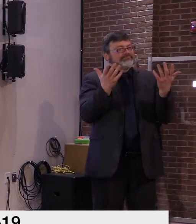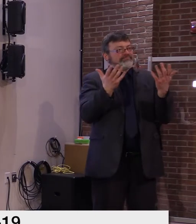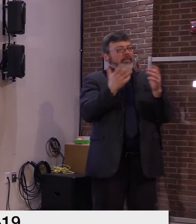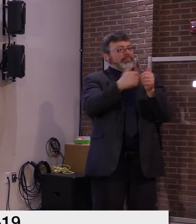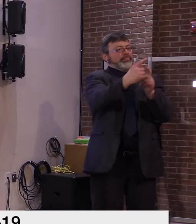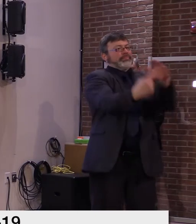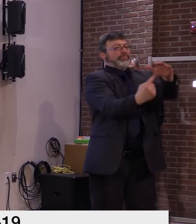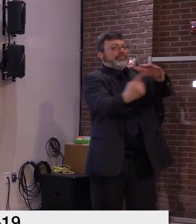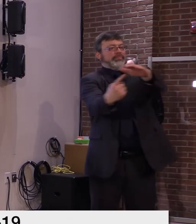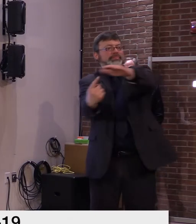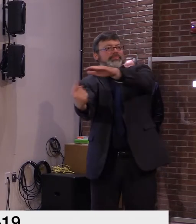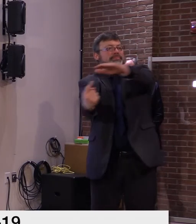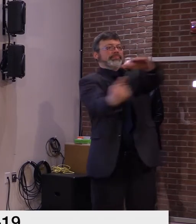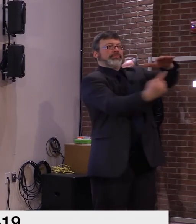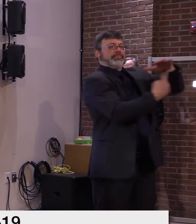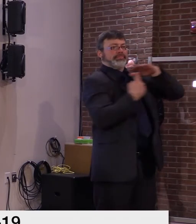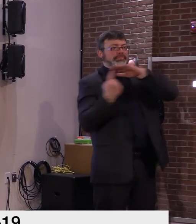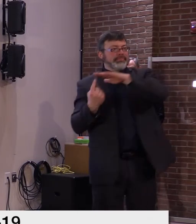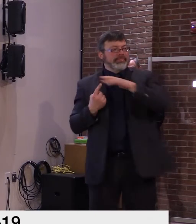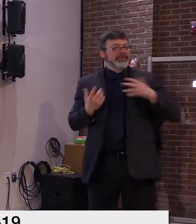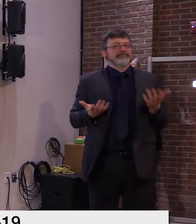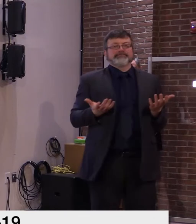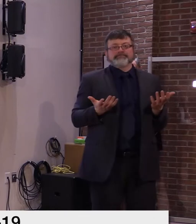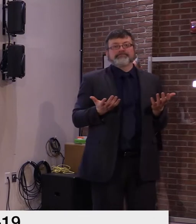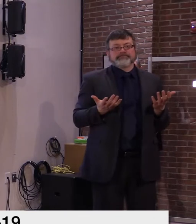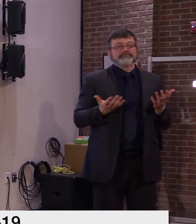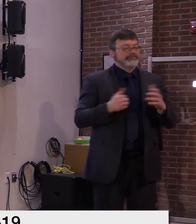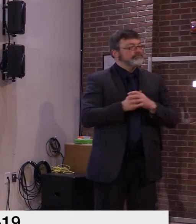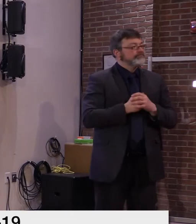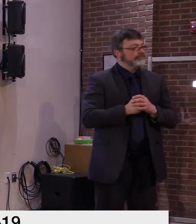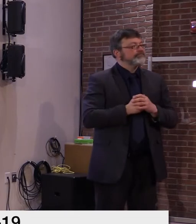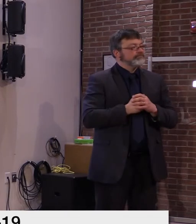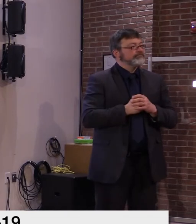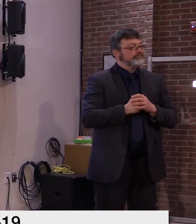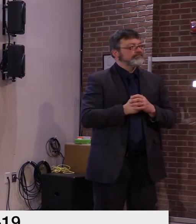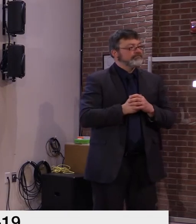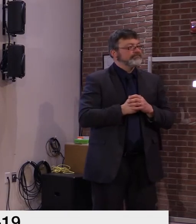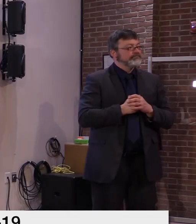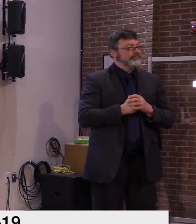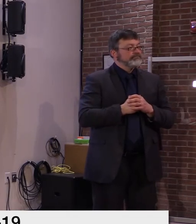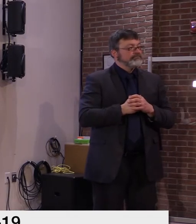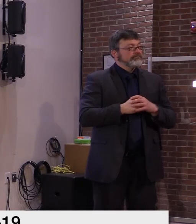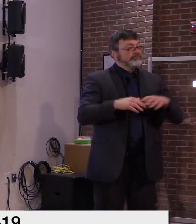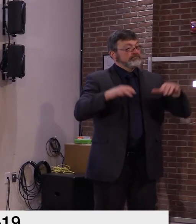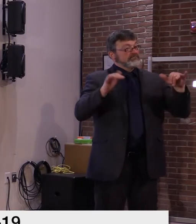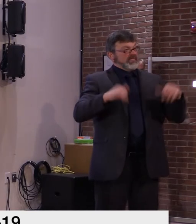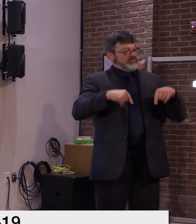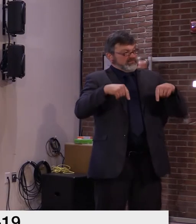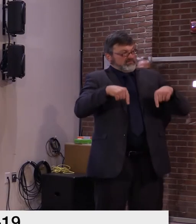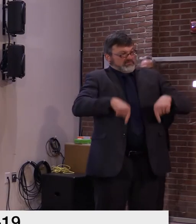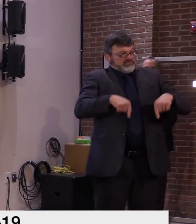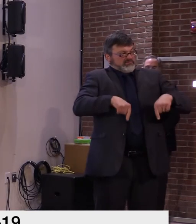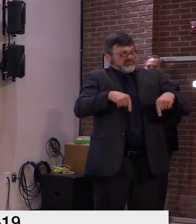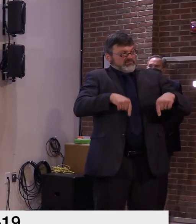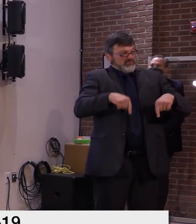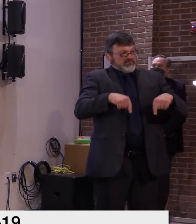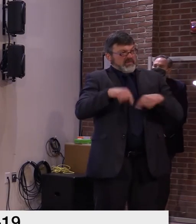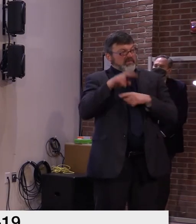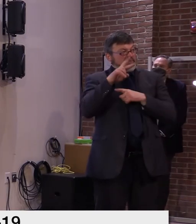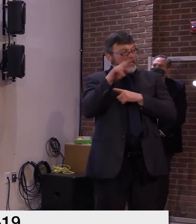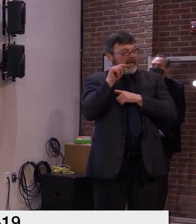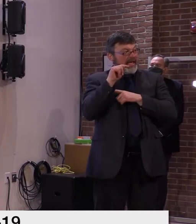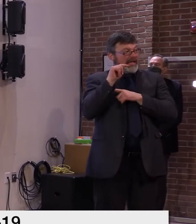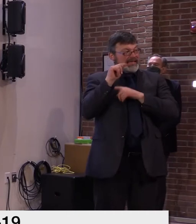being done to get all of Vermont students back in school in person, to expand access to after-school programming, and to